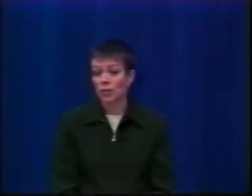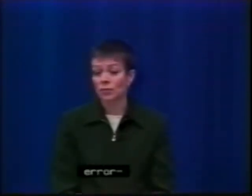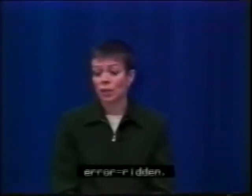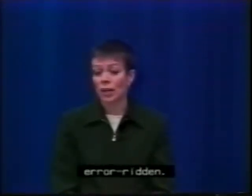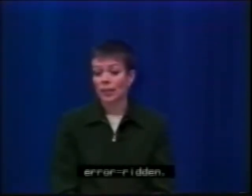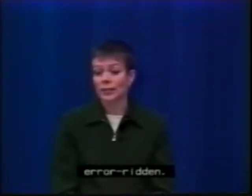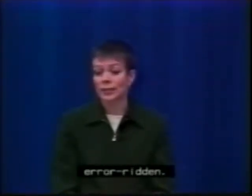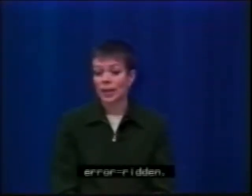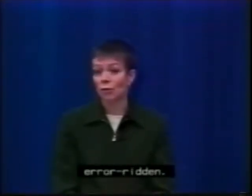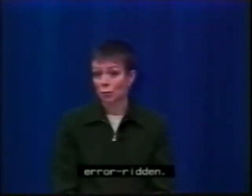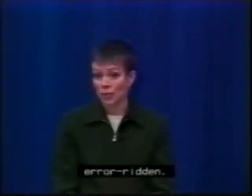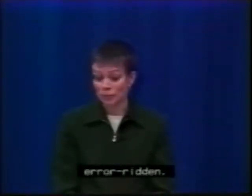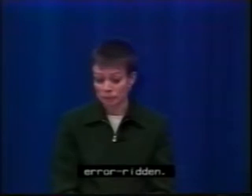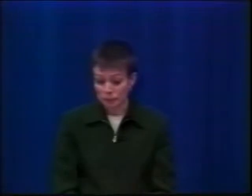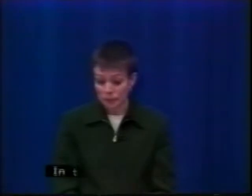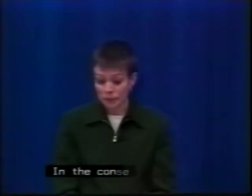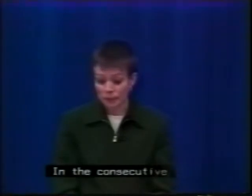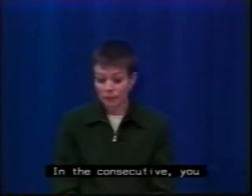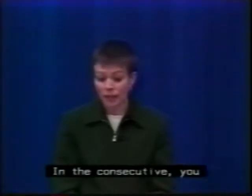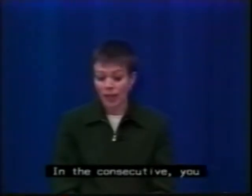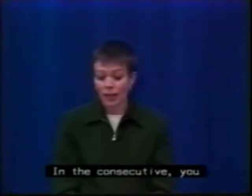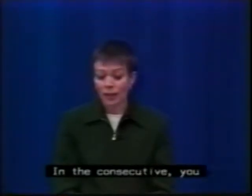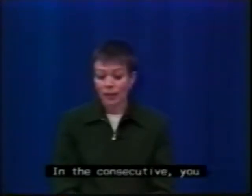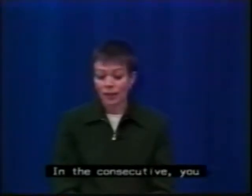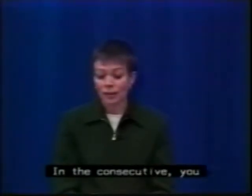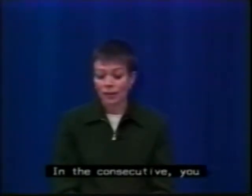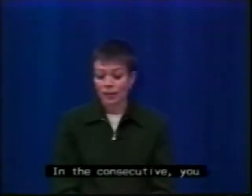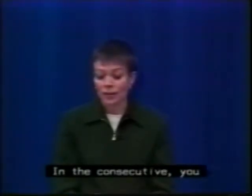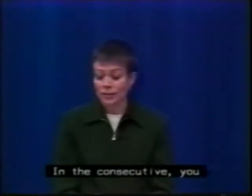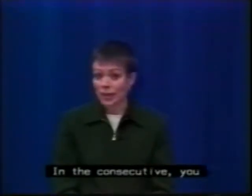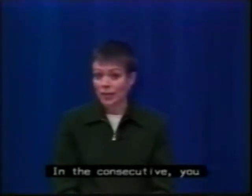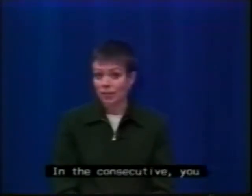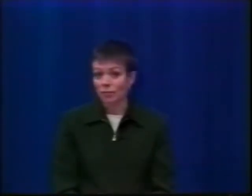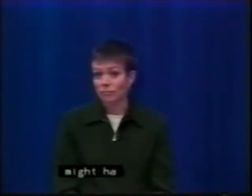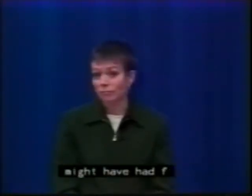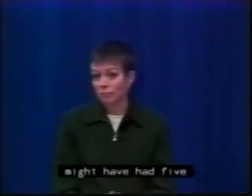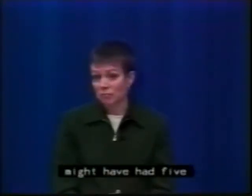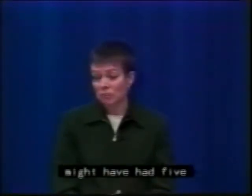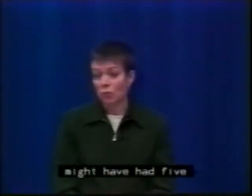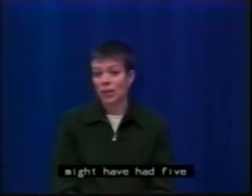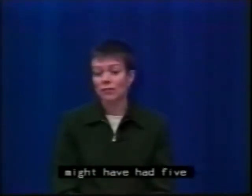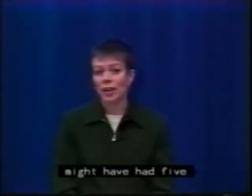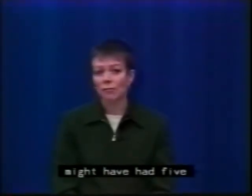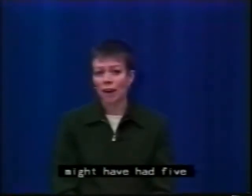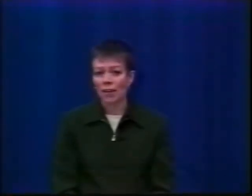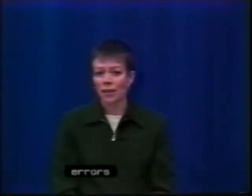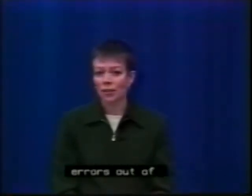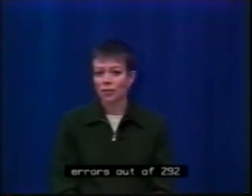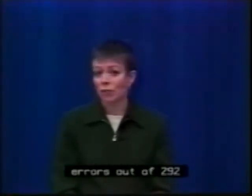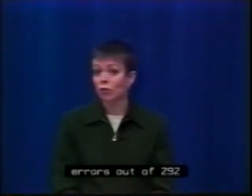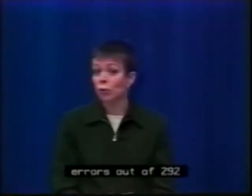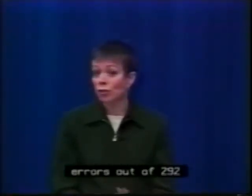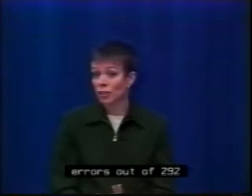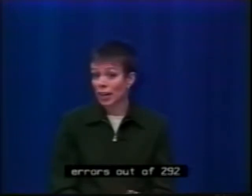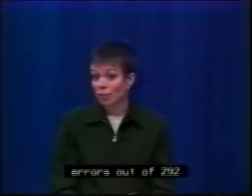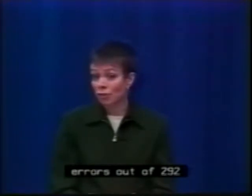was error-ridden. In the consecutive, you might have had 5 errors out of